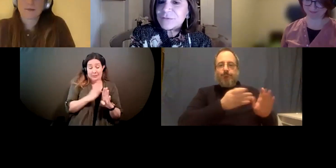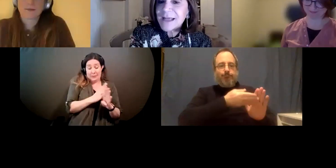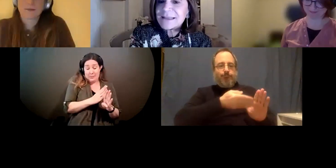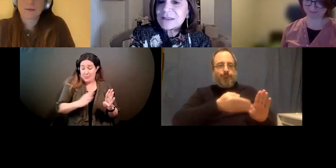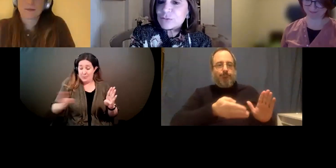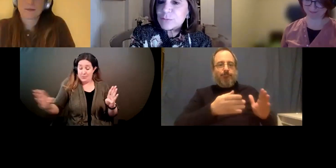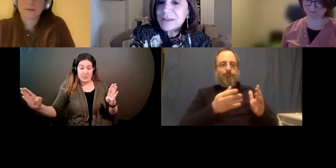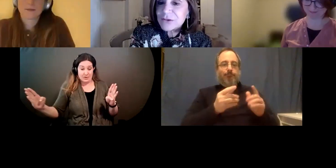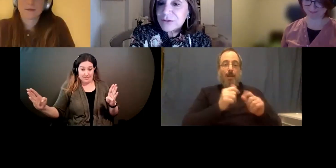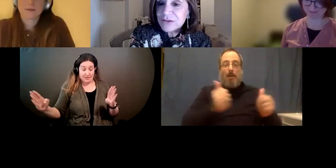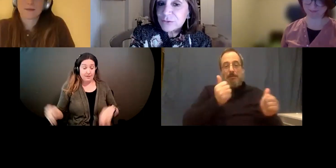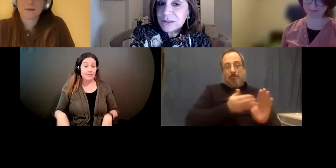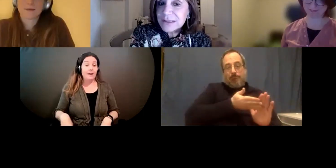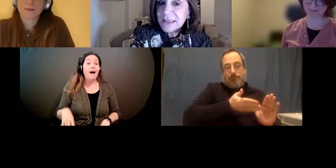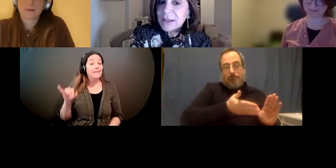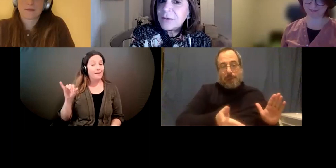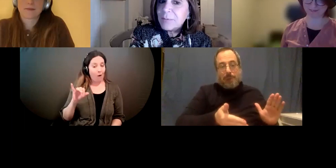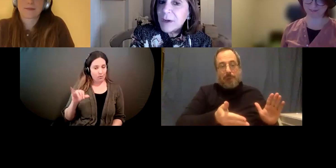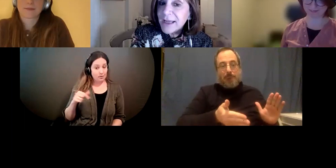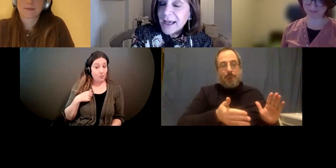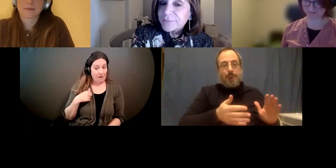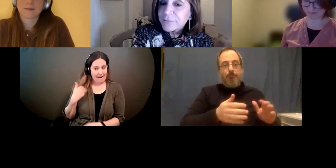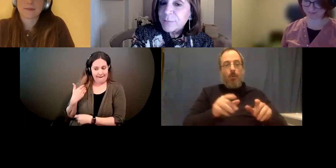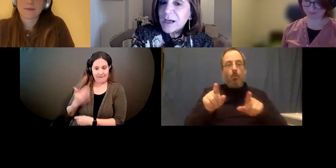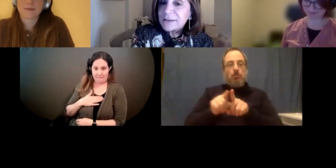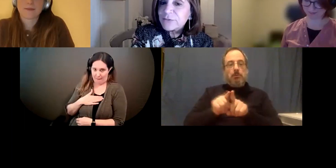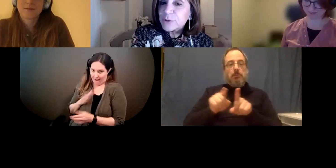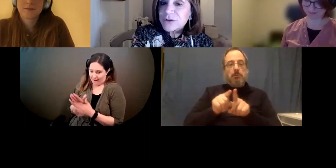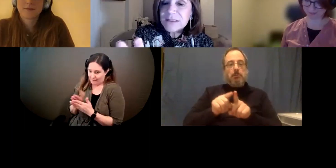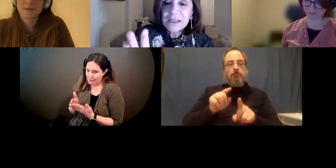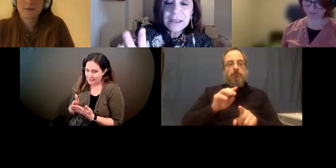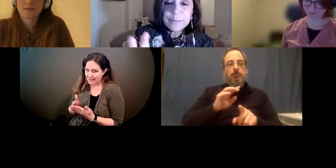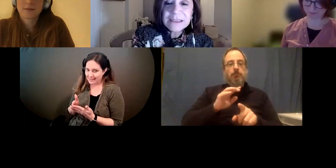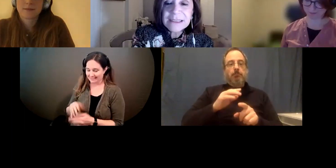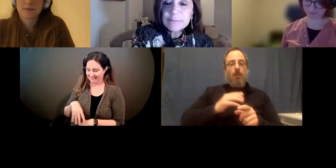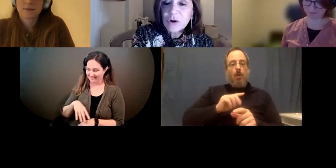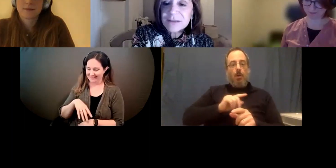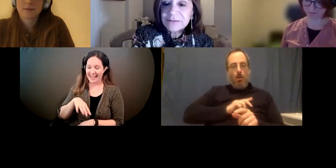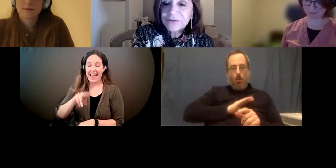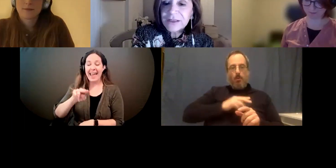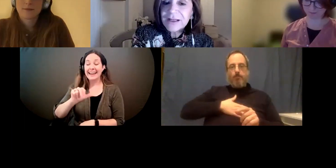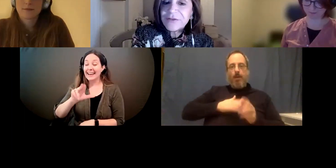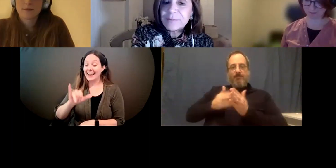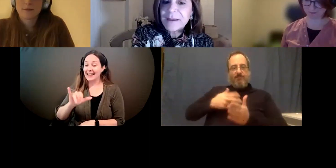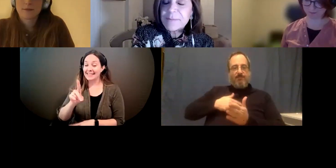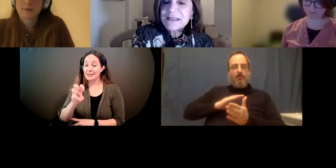stash of Nancy Drew mystery stories. My half of the pile of books tied up in neat parcels that my best